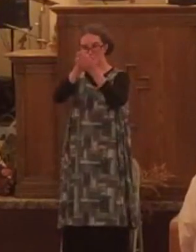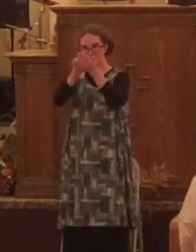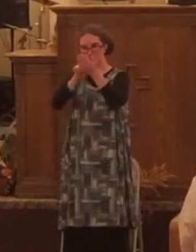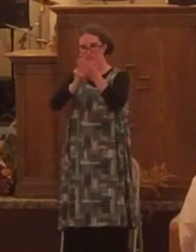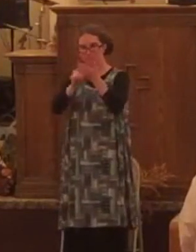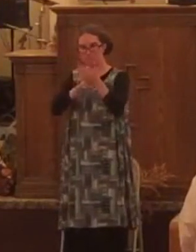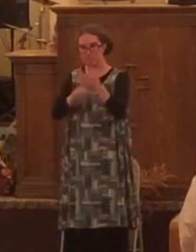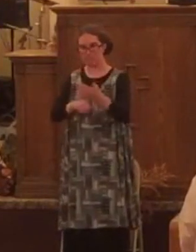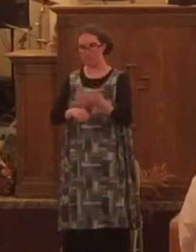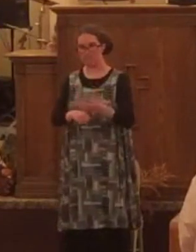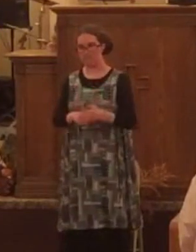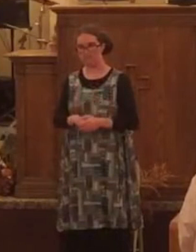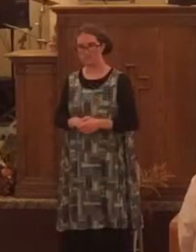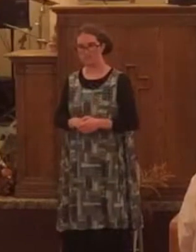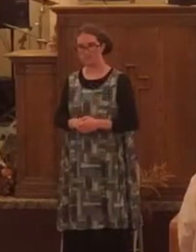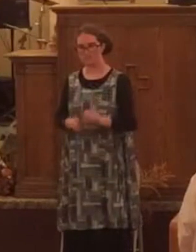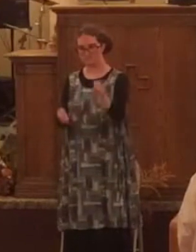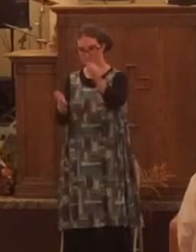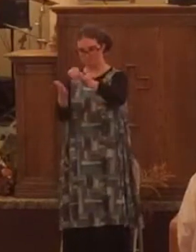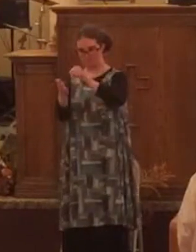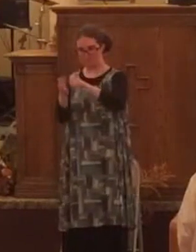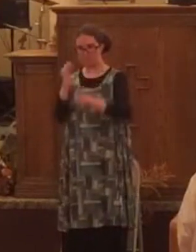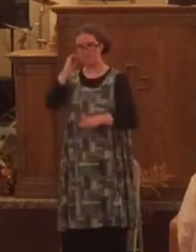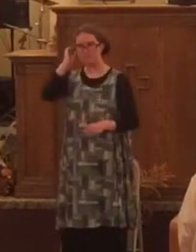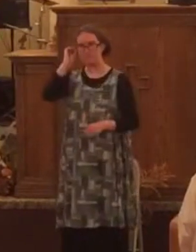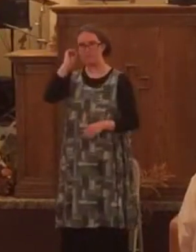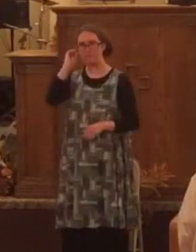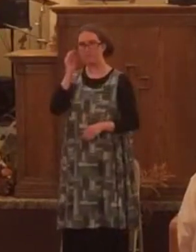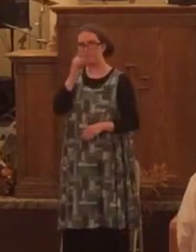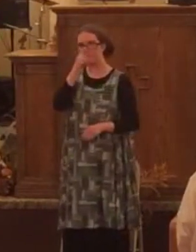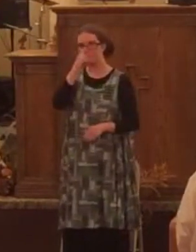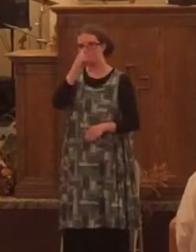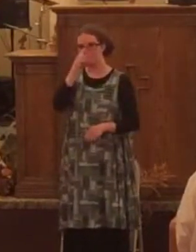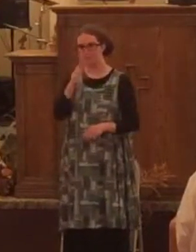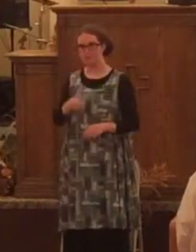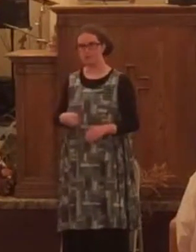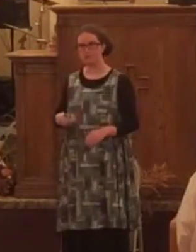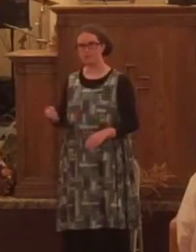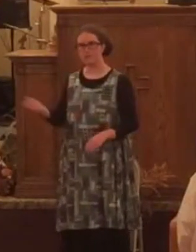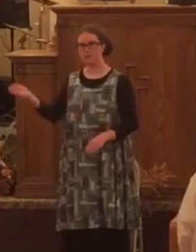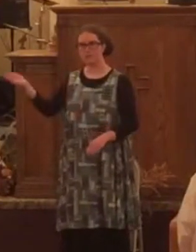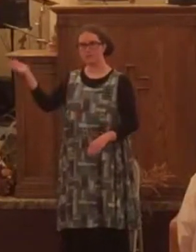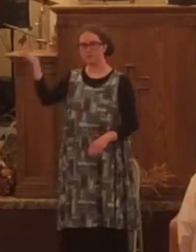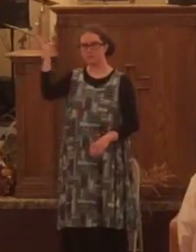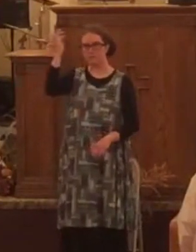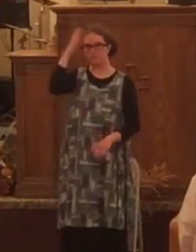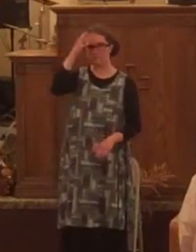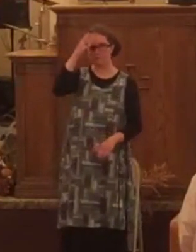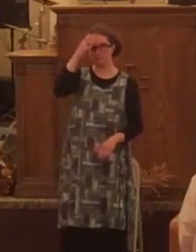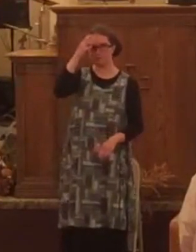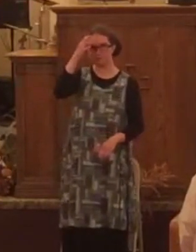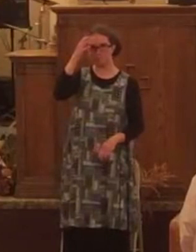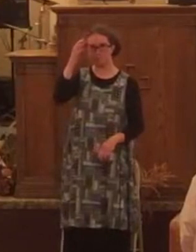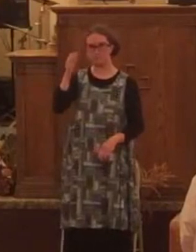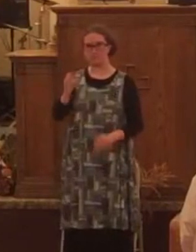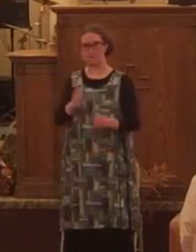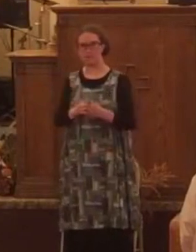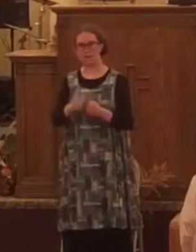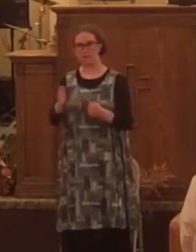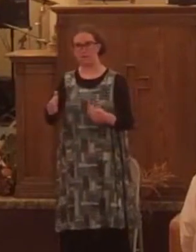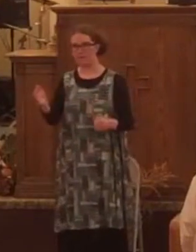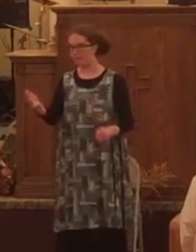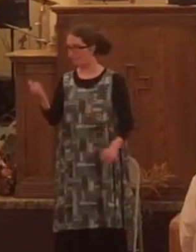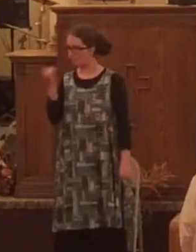This is for David. Yeah. Amen. They spake of stoning him. Yeah. Yeah. Bang. Everything going